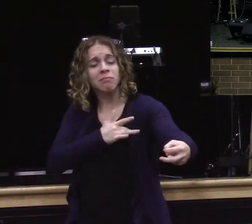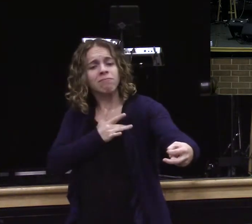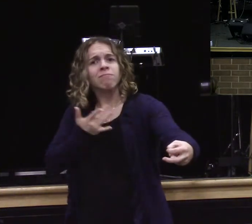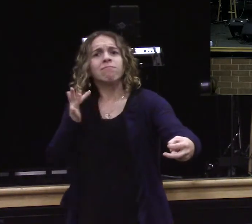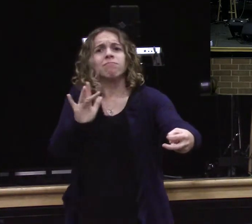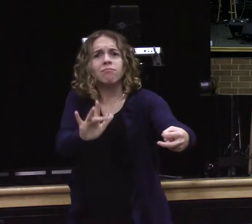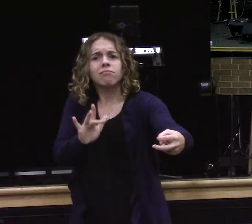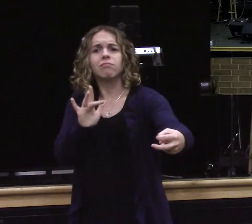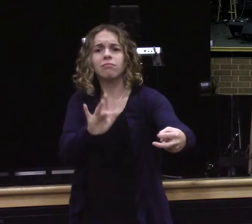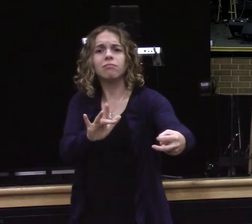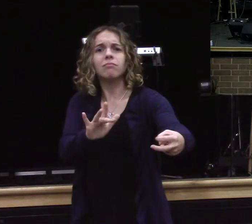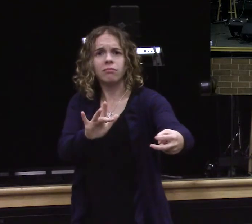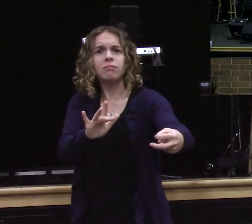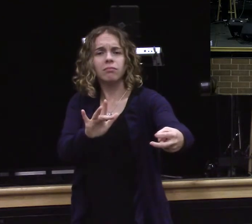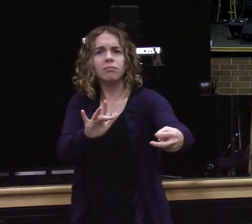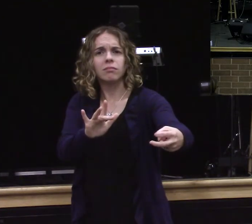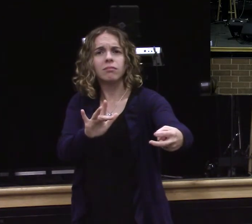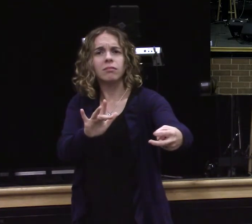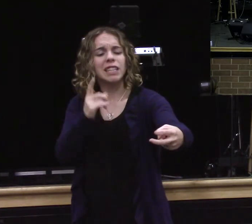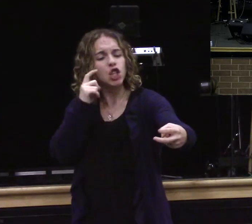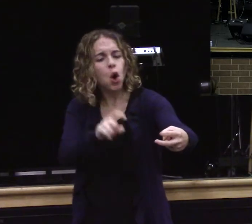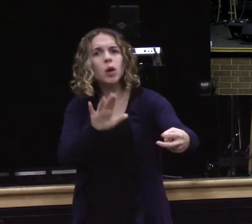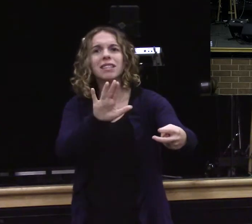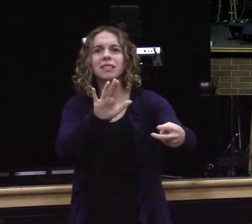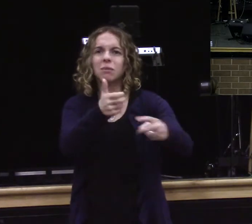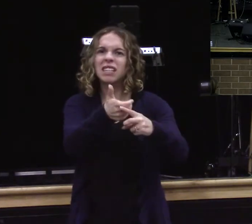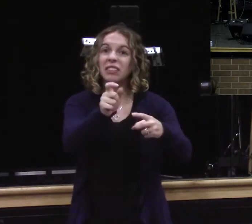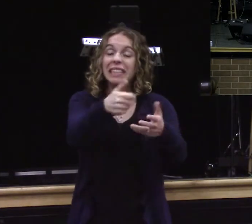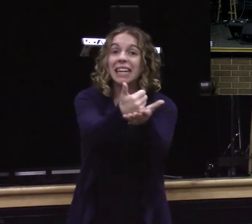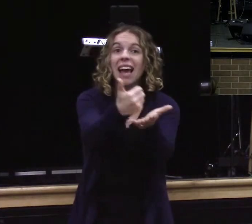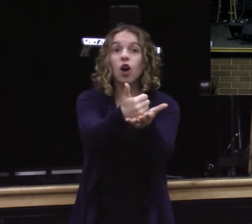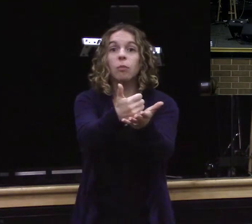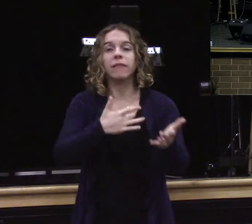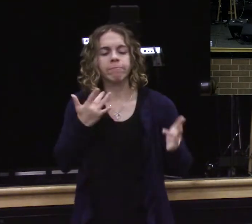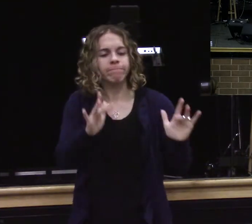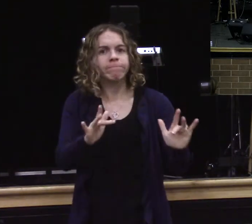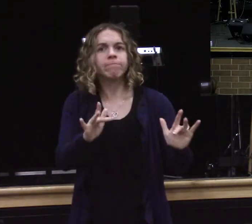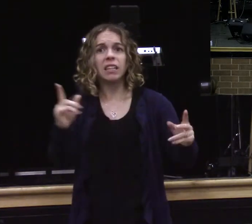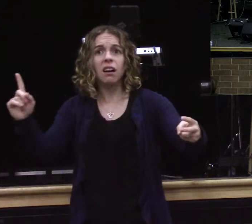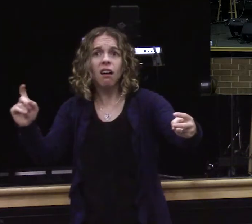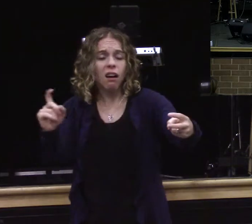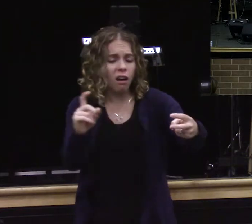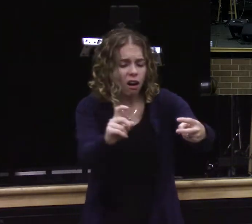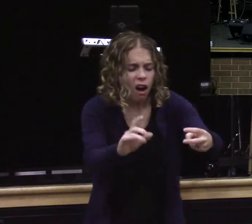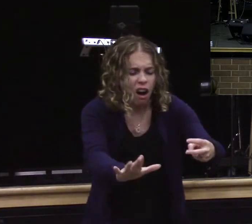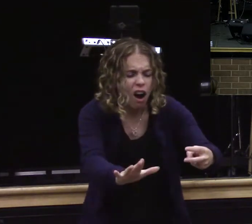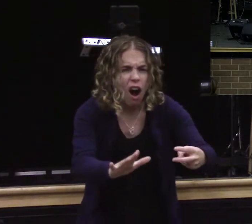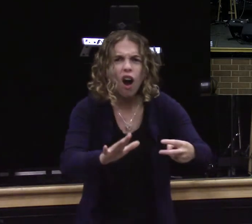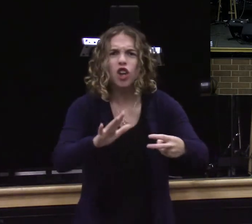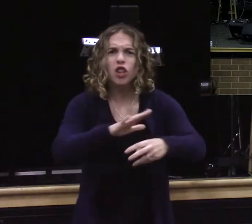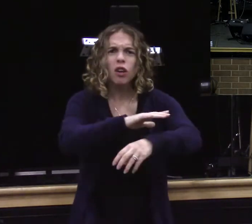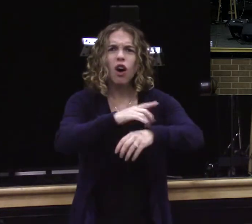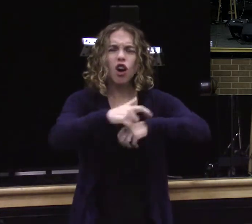out. But to reach out based on what's going on on the inside. He felt compassion and he came to him and bandaged up his